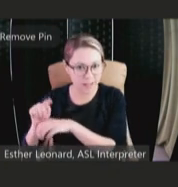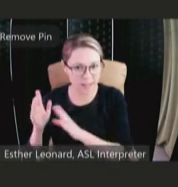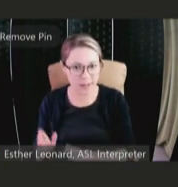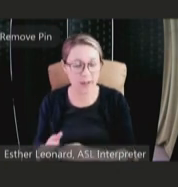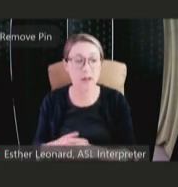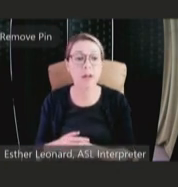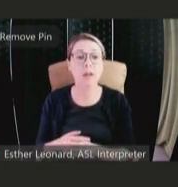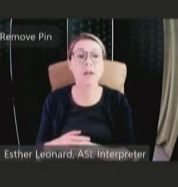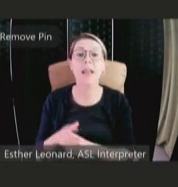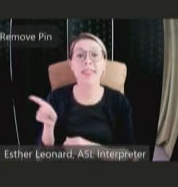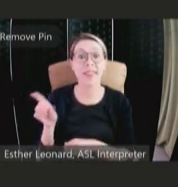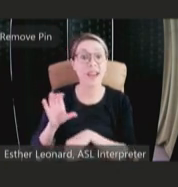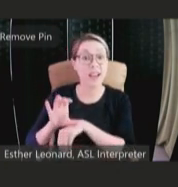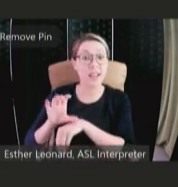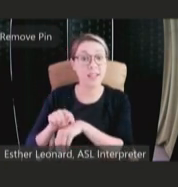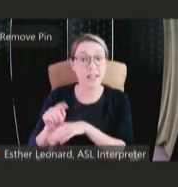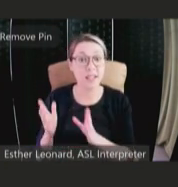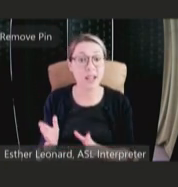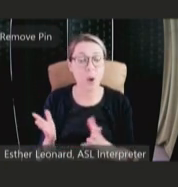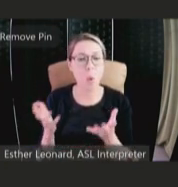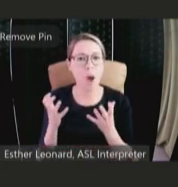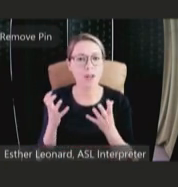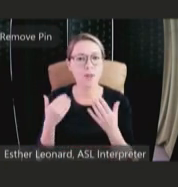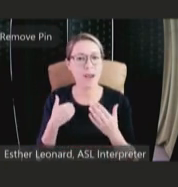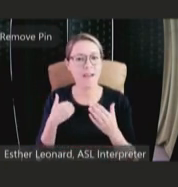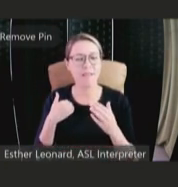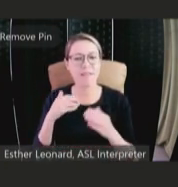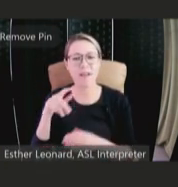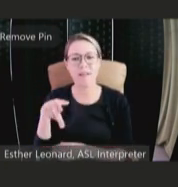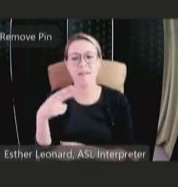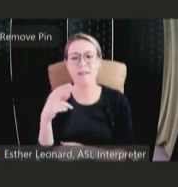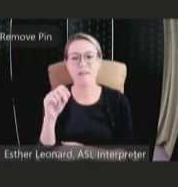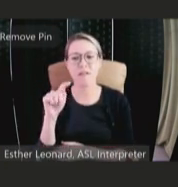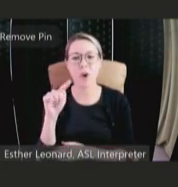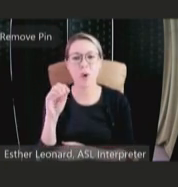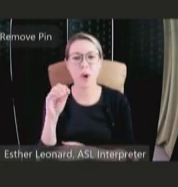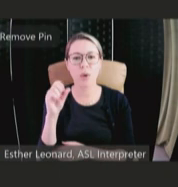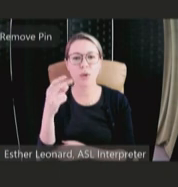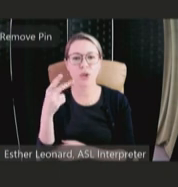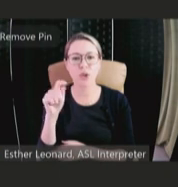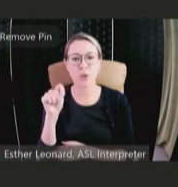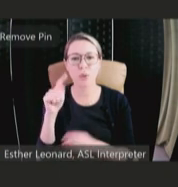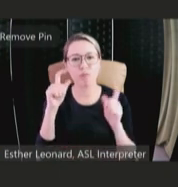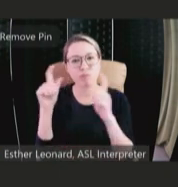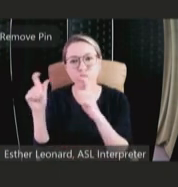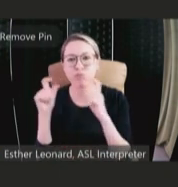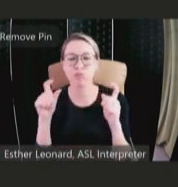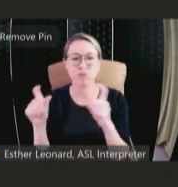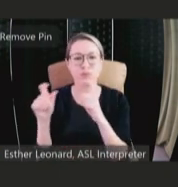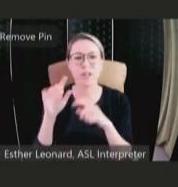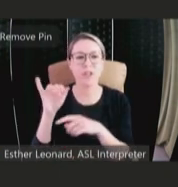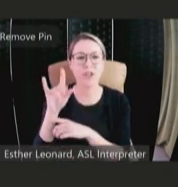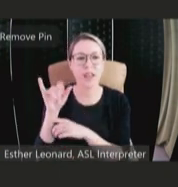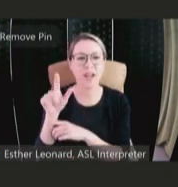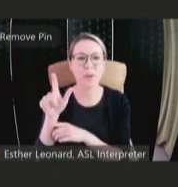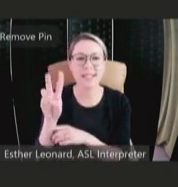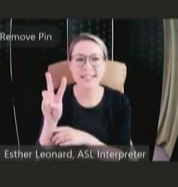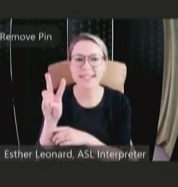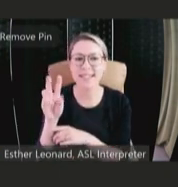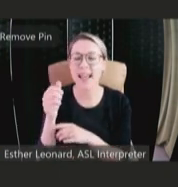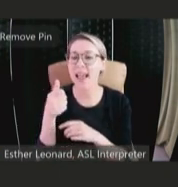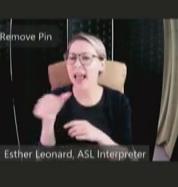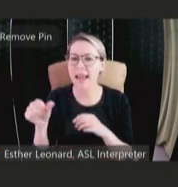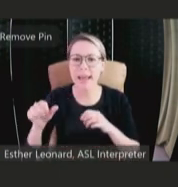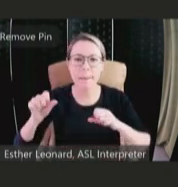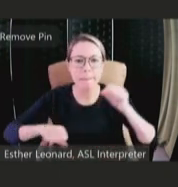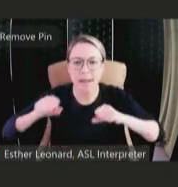to host a photo shoot on July 26th for any members of the community, cyclists, people with disabilities, people